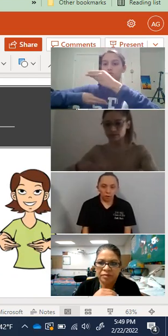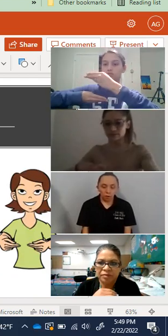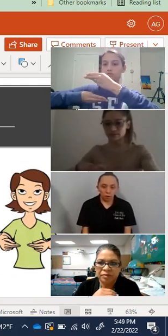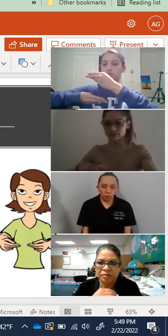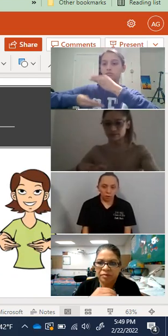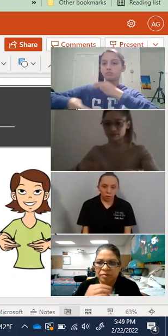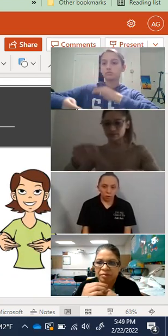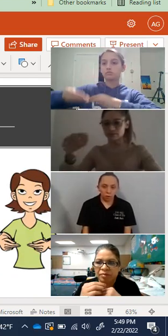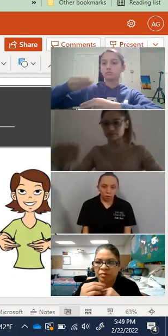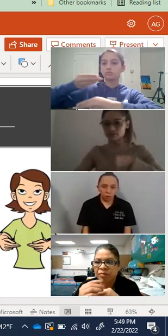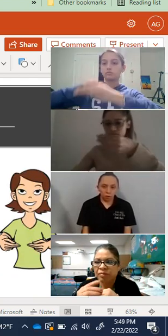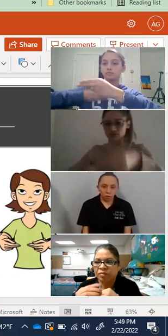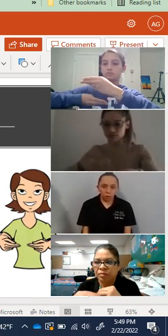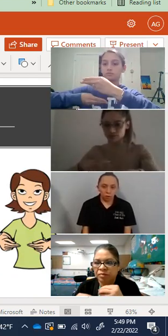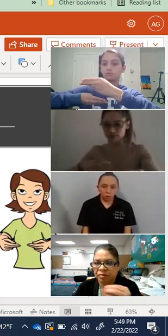Trade.